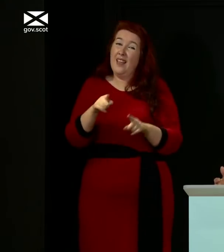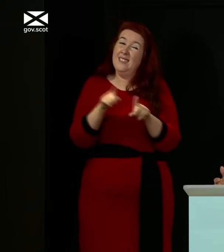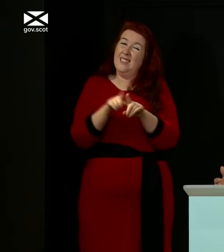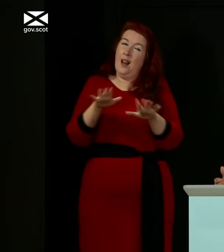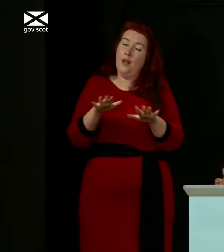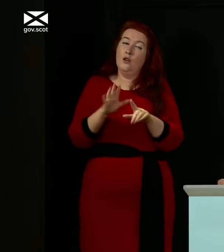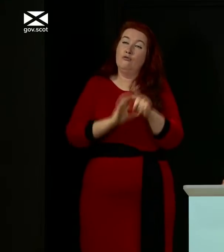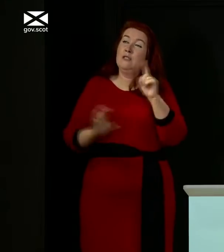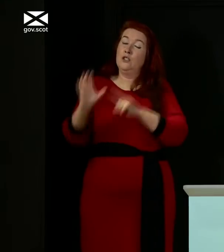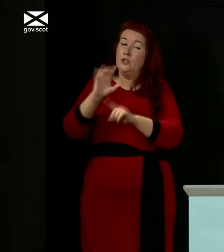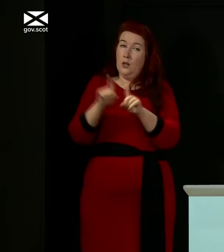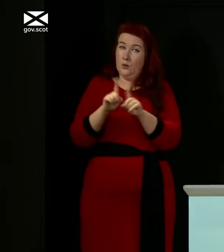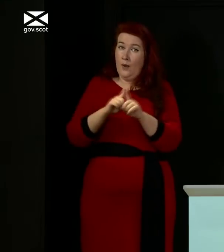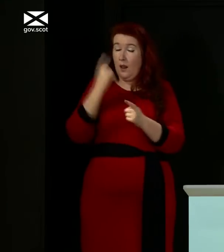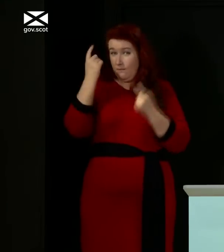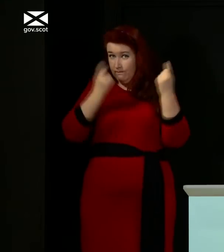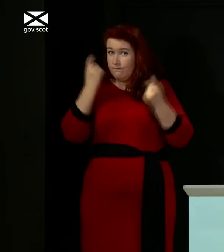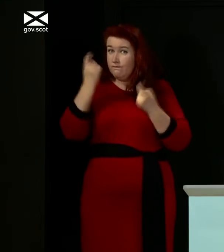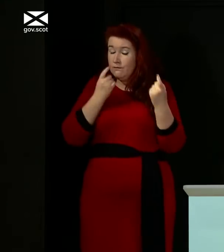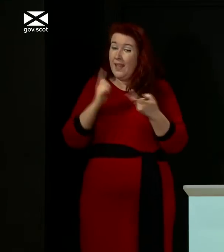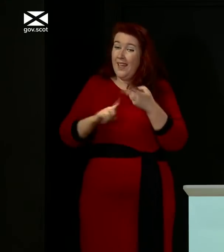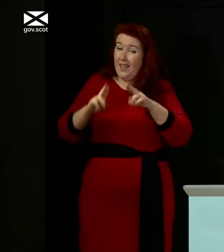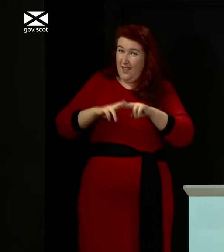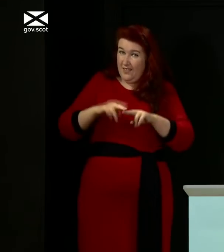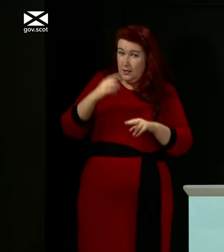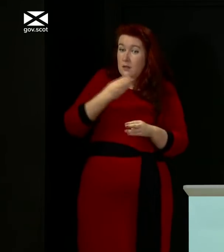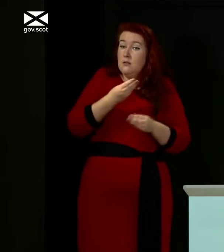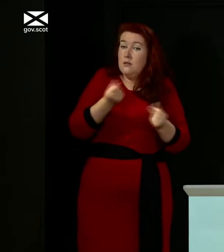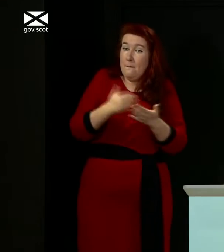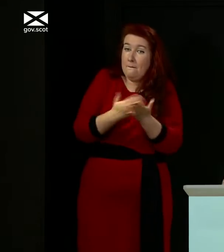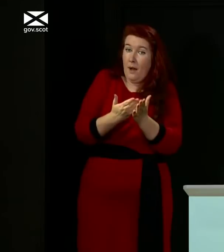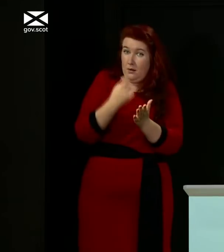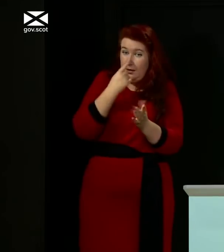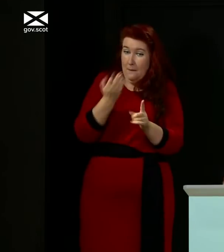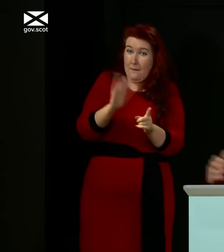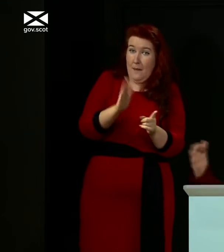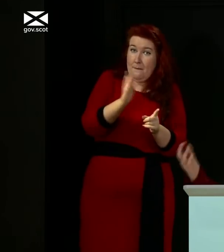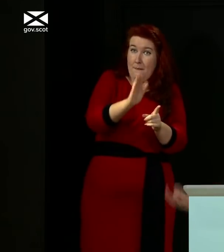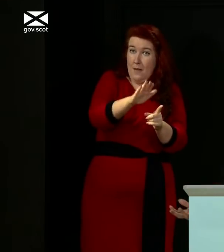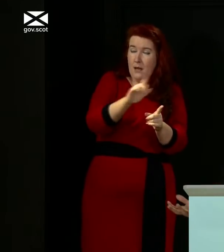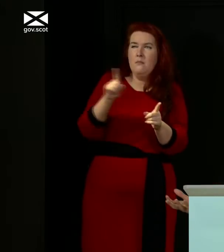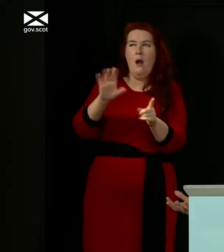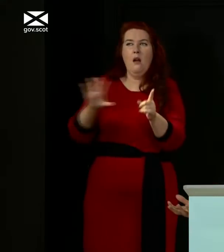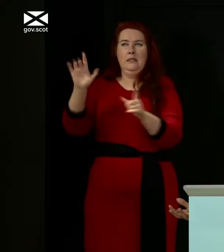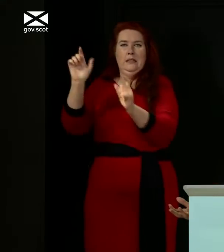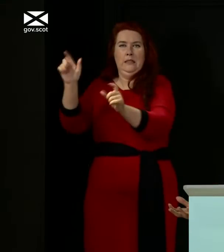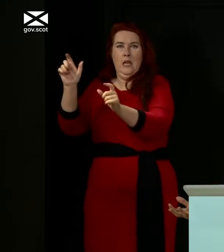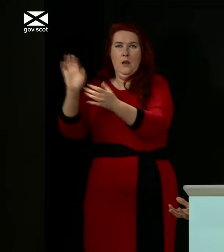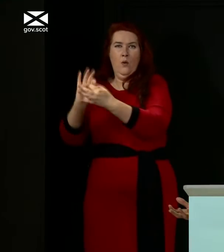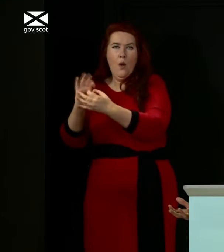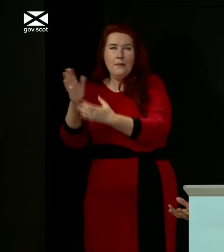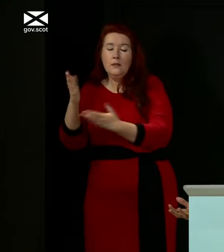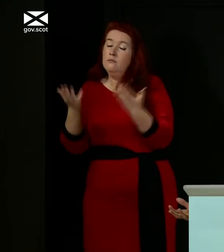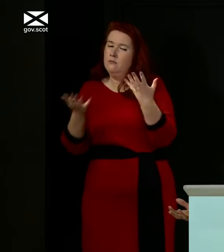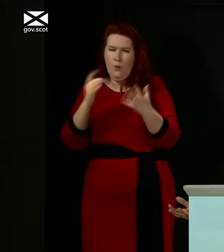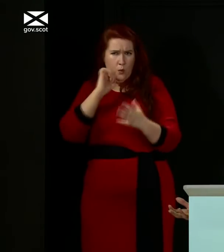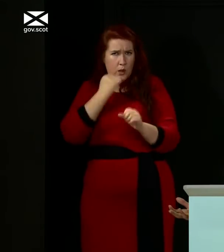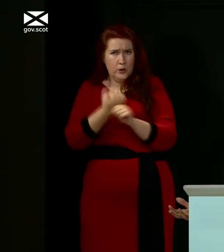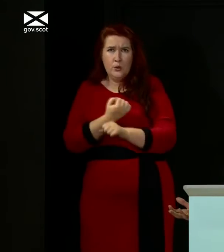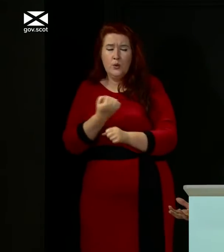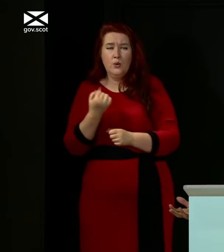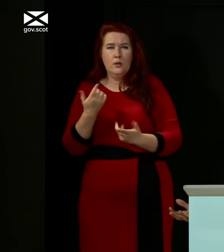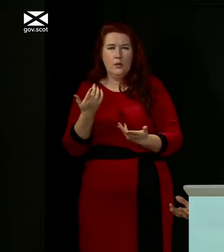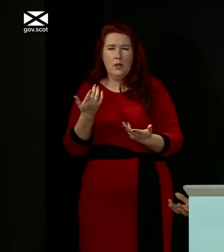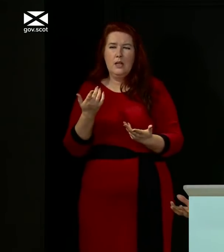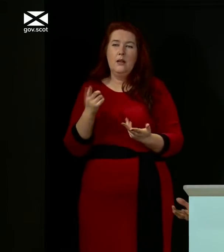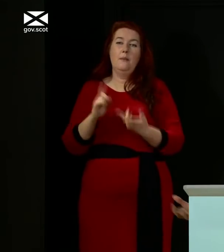regional approach as well. If we do think we could get schools in part of the country back, but not others, we don't want the